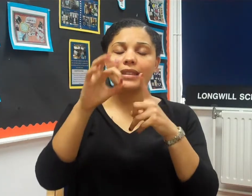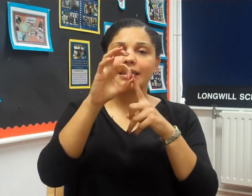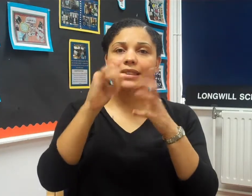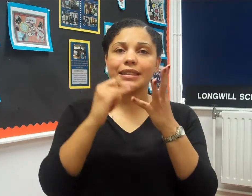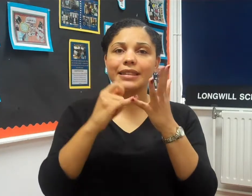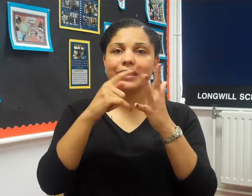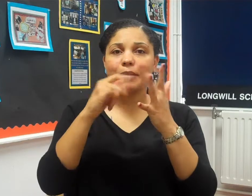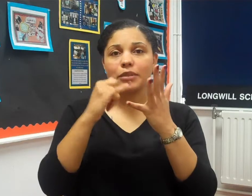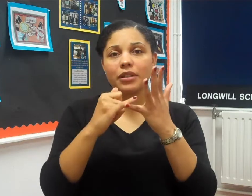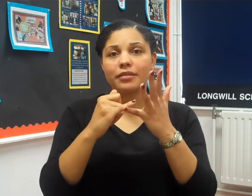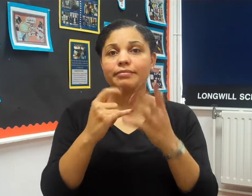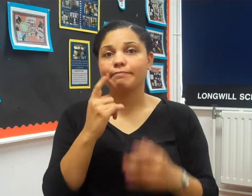groups.